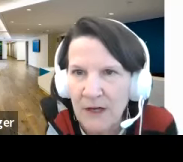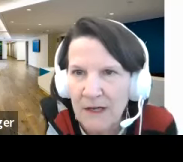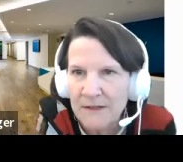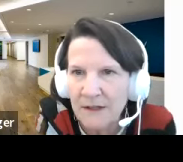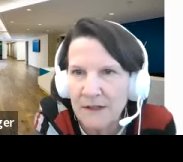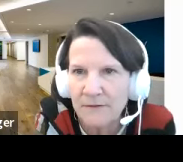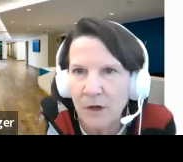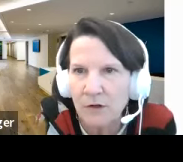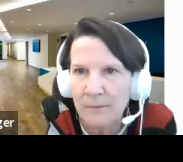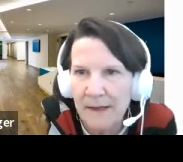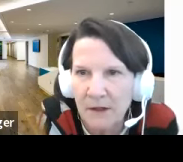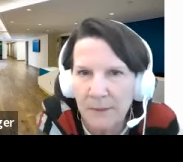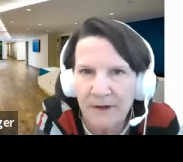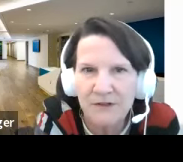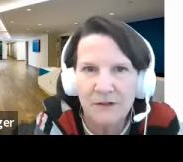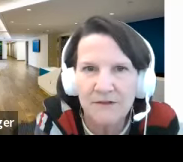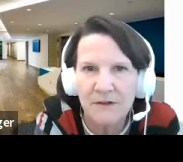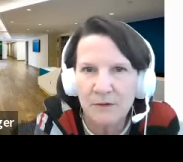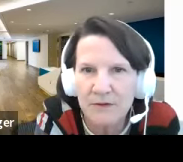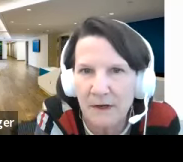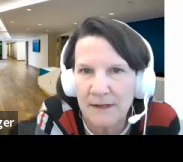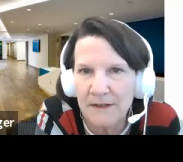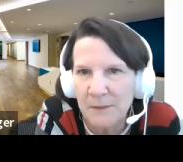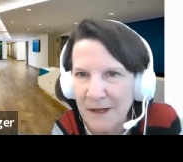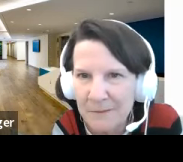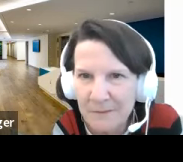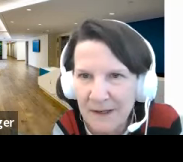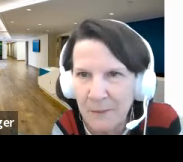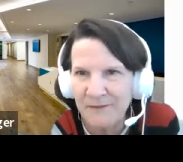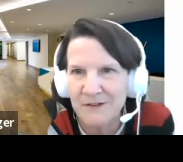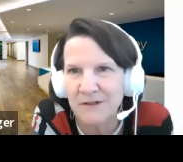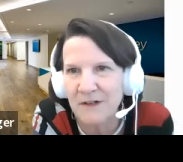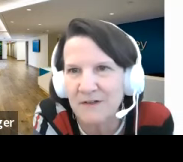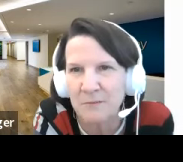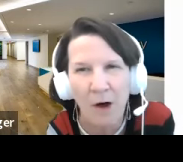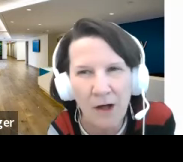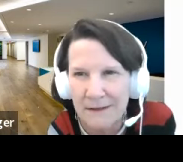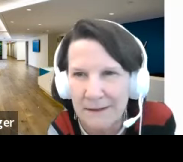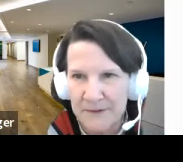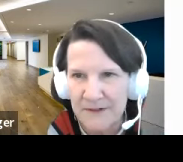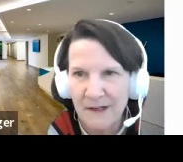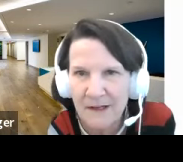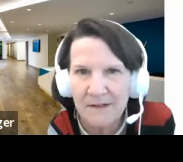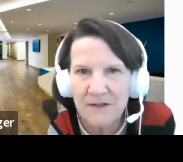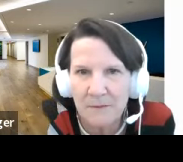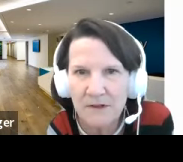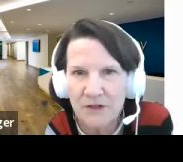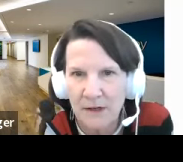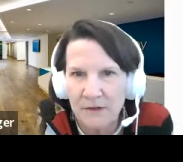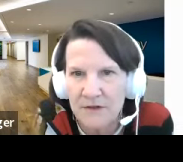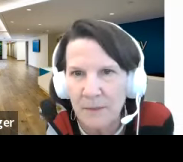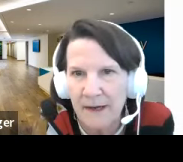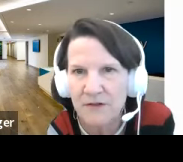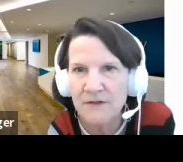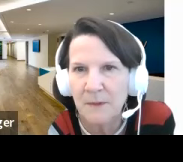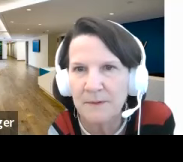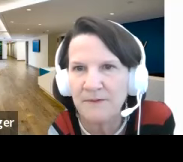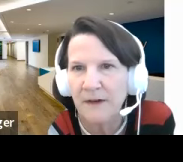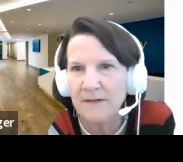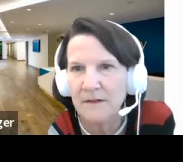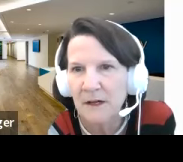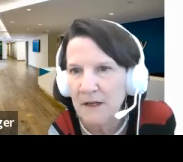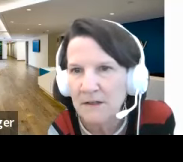use to give local medical professionals and those studying to become medical professionals a small glimpse into some of the challenges their patients